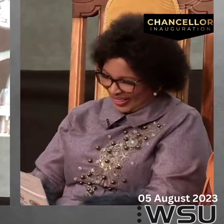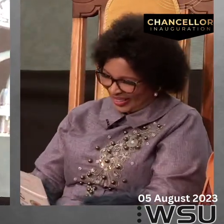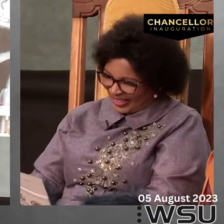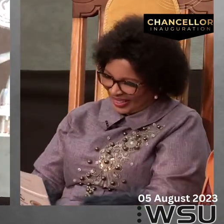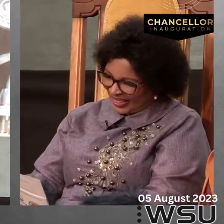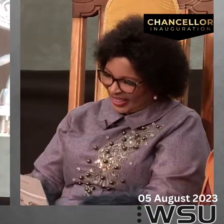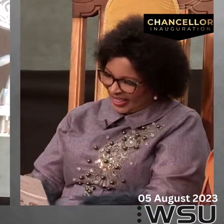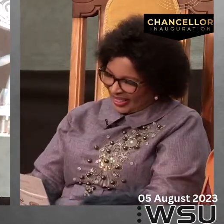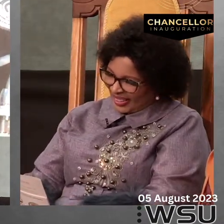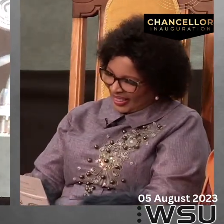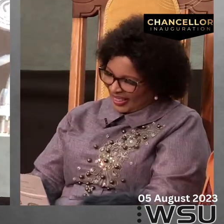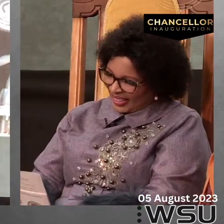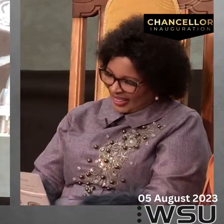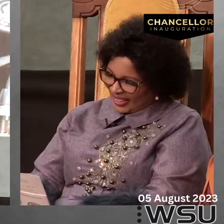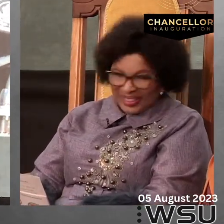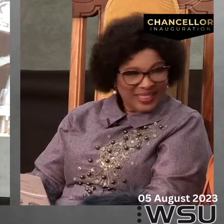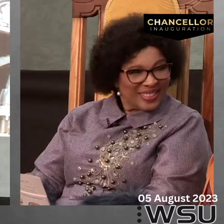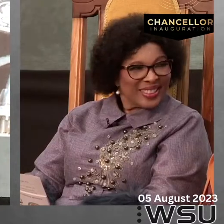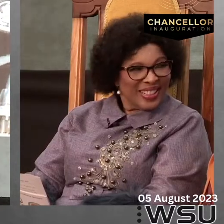I thought Kebetuna